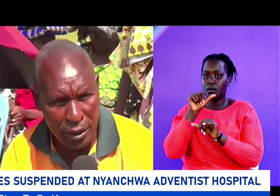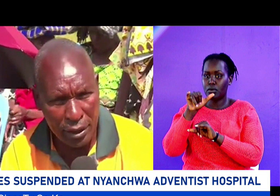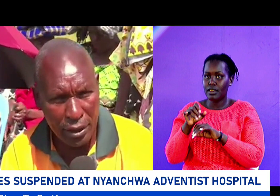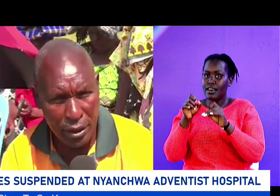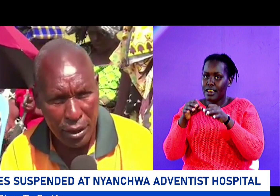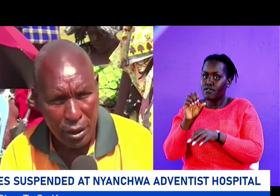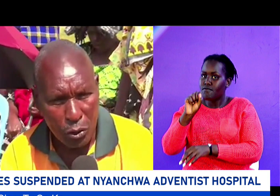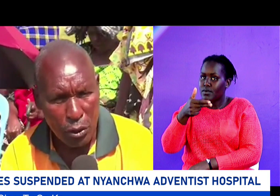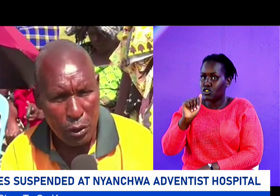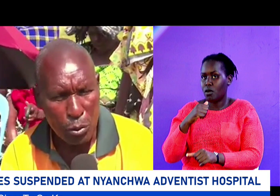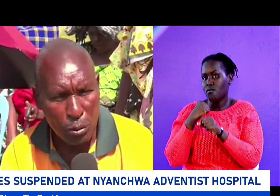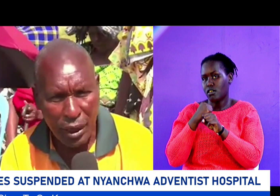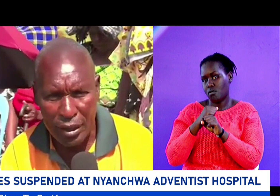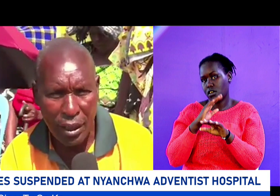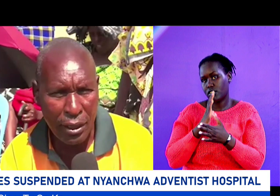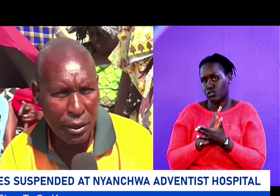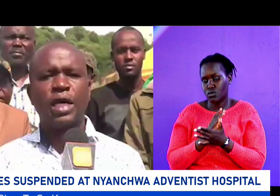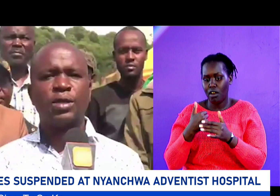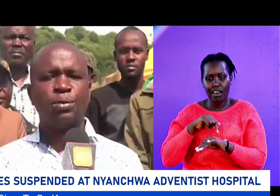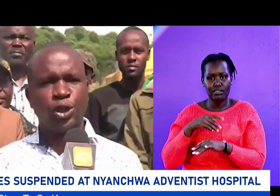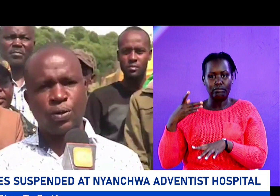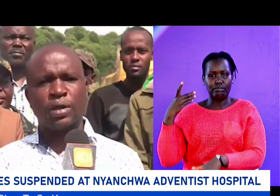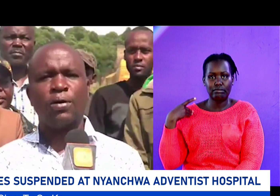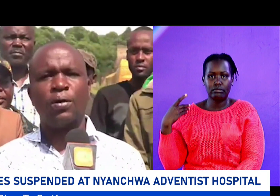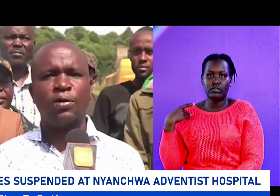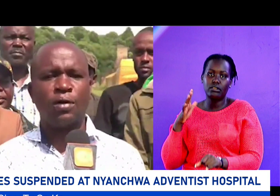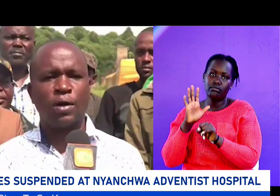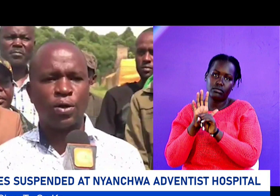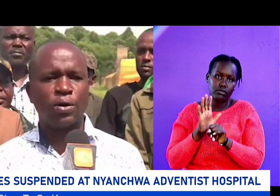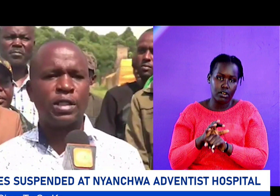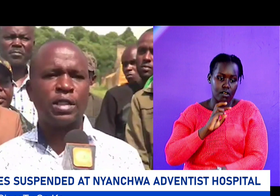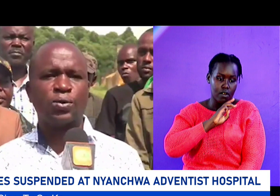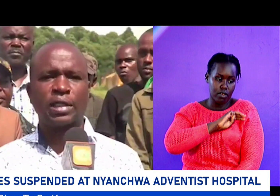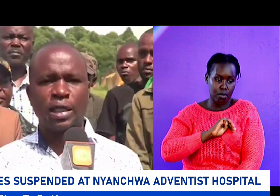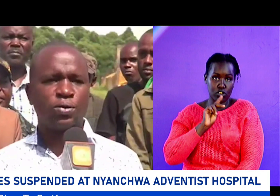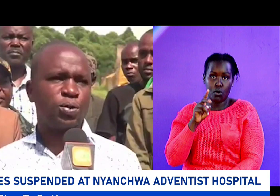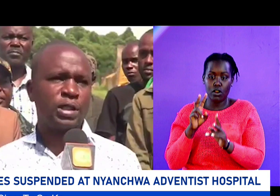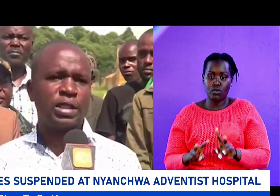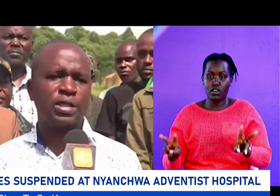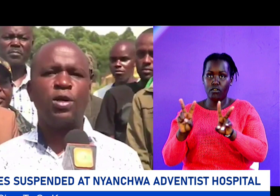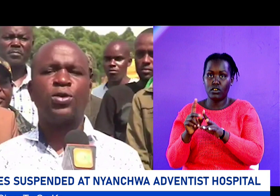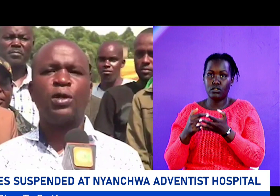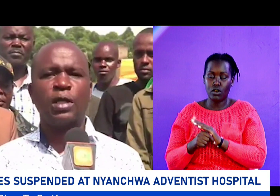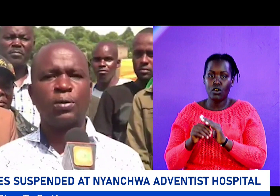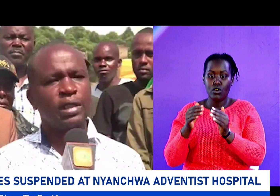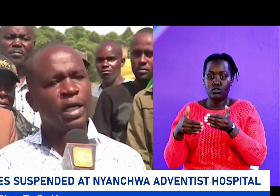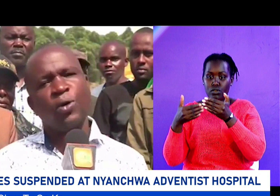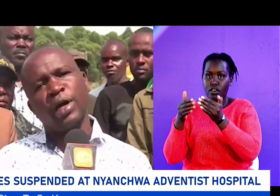kazi. Tunasumbuka sana. As the mission, one of our core roles is to attend to those patients. So even without SHA, we